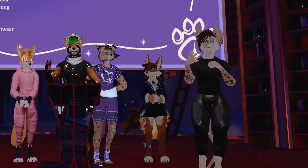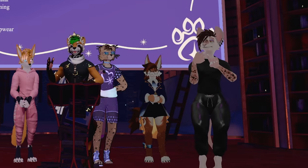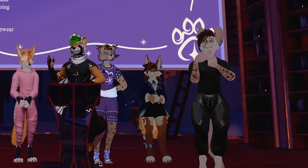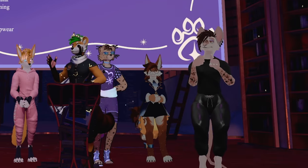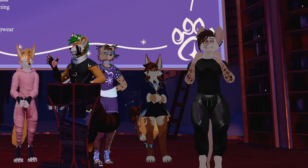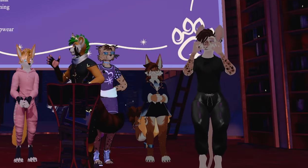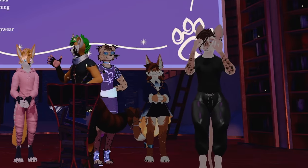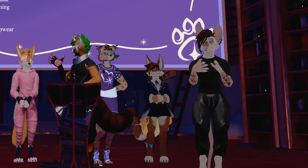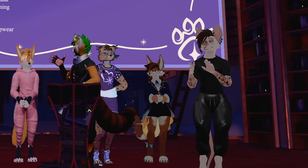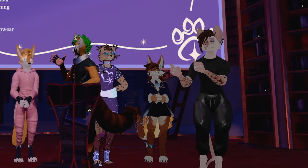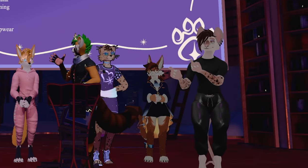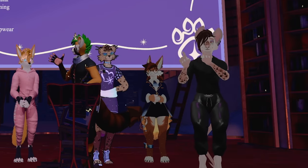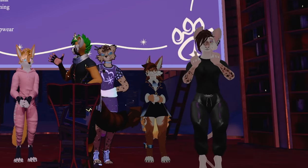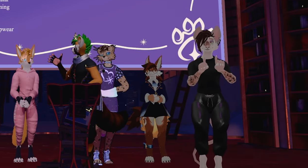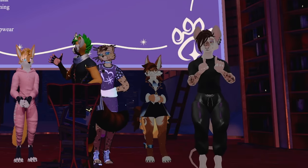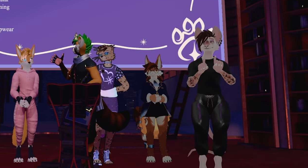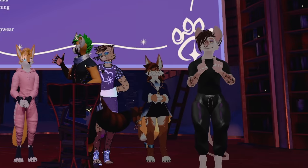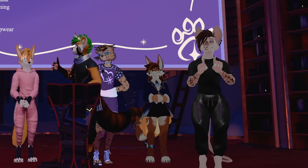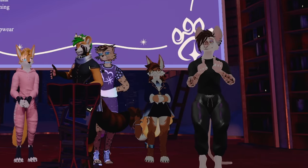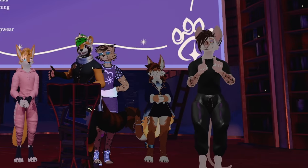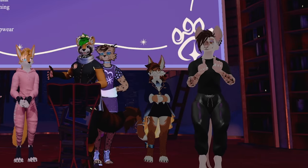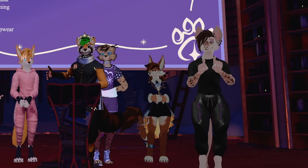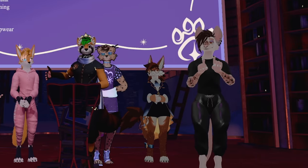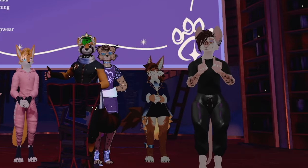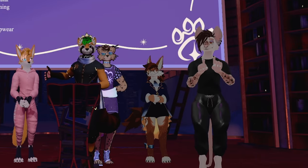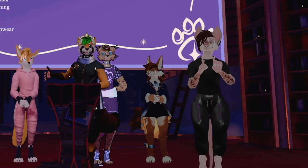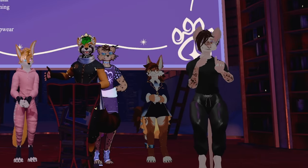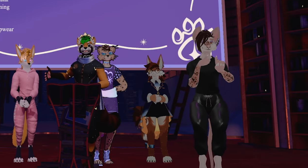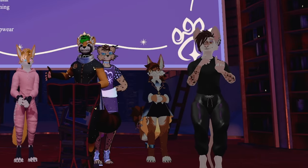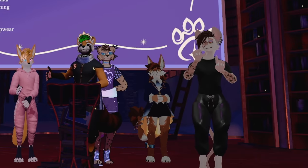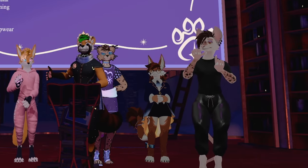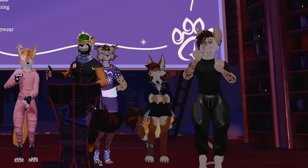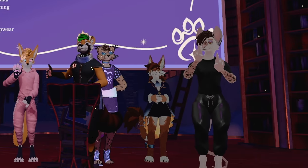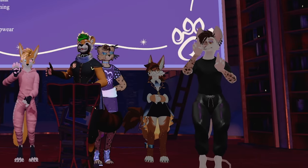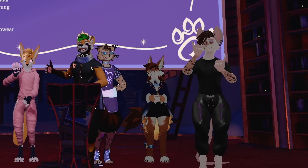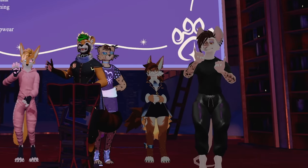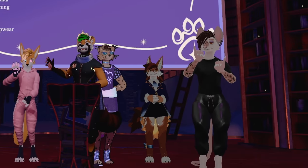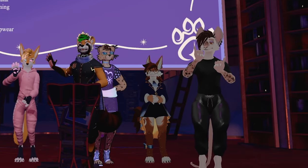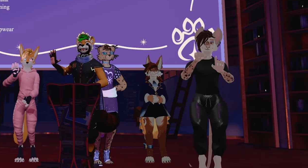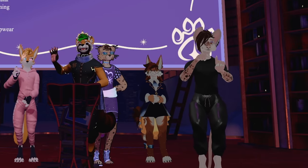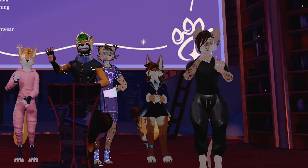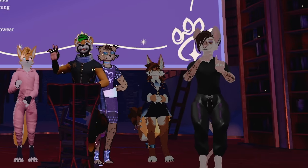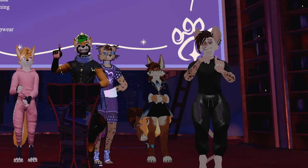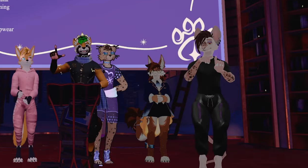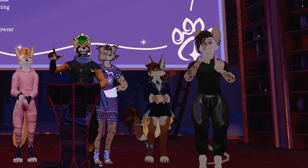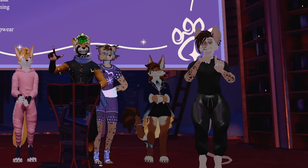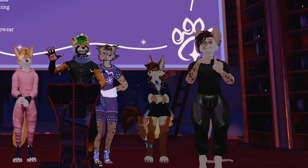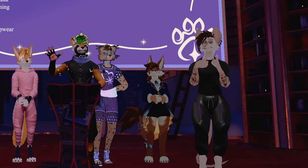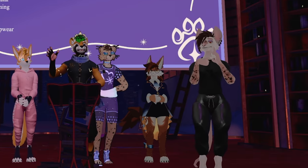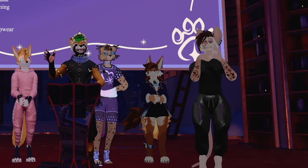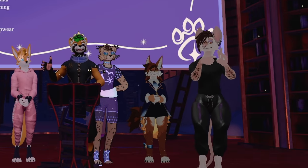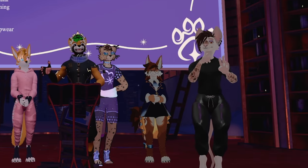So we are going to have Avenue over here, who is going to be showing the BSL version of